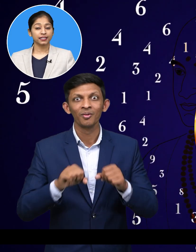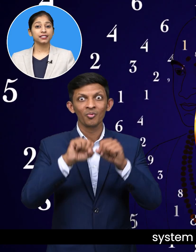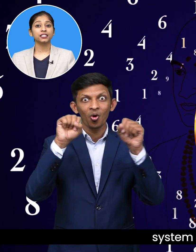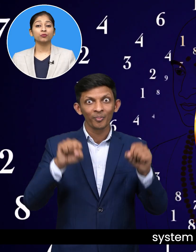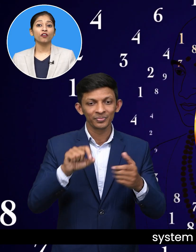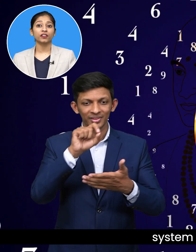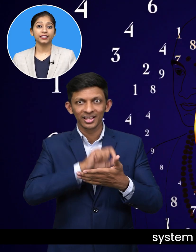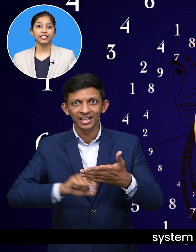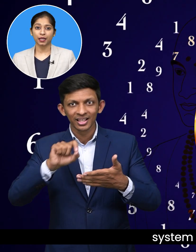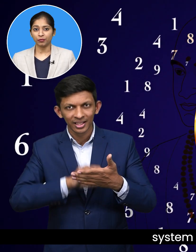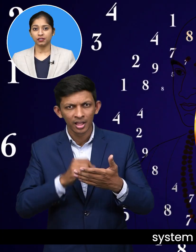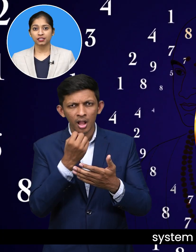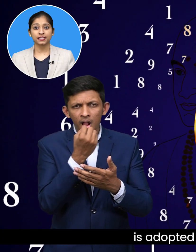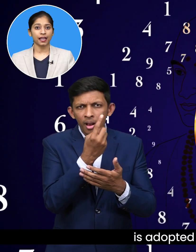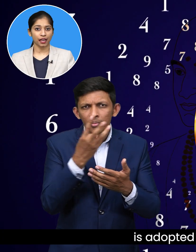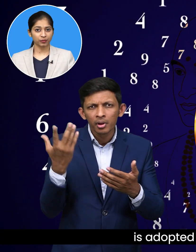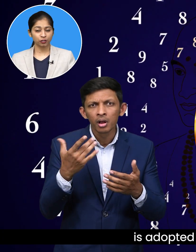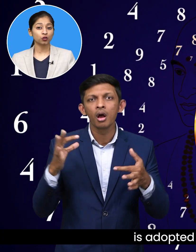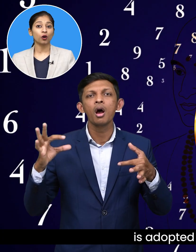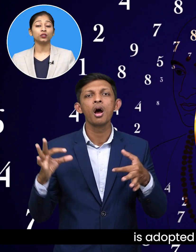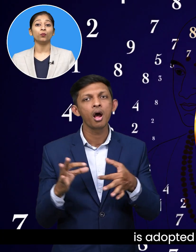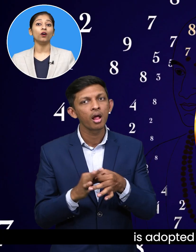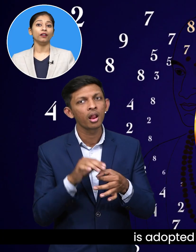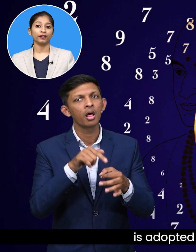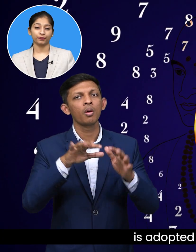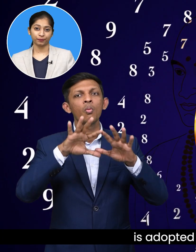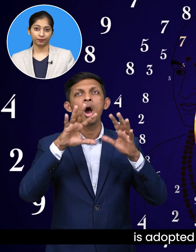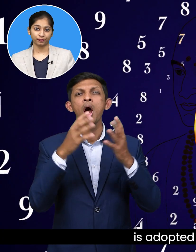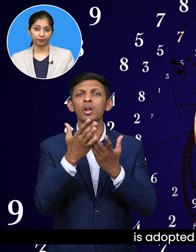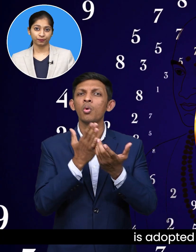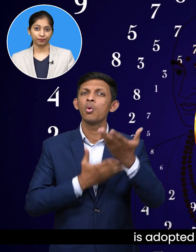Today, the system of writing numbers is adapted throughout the world.